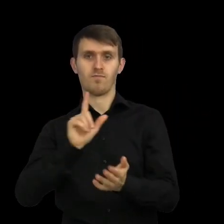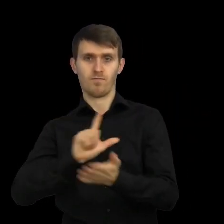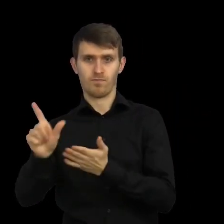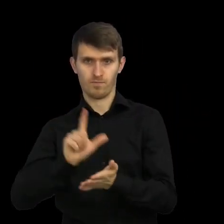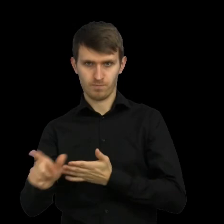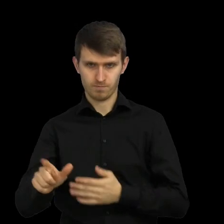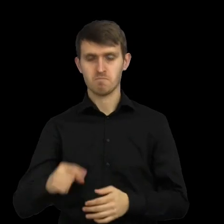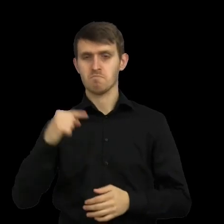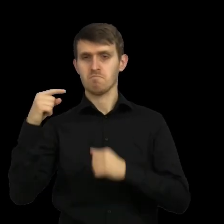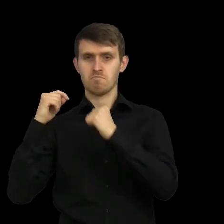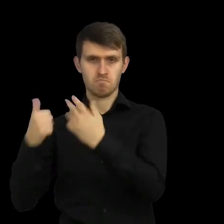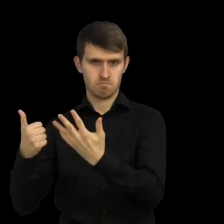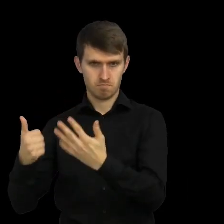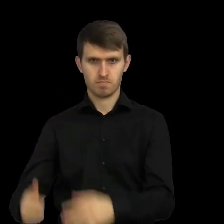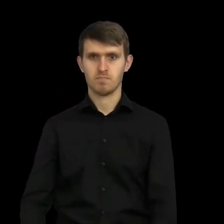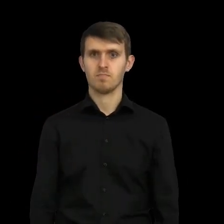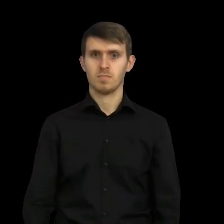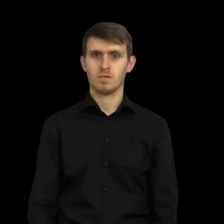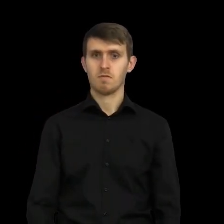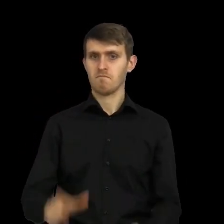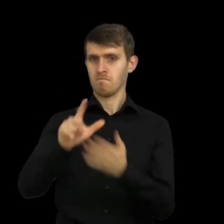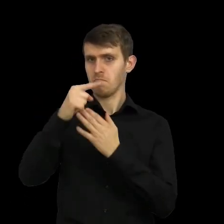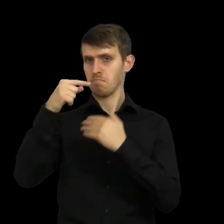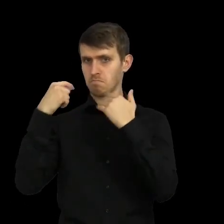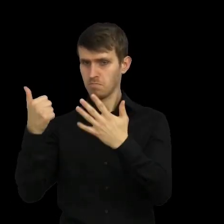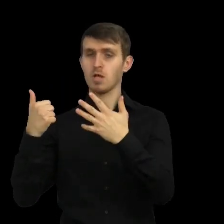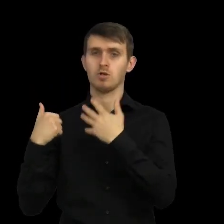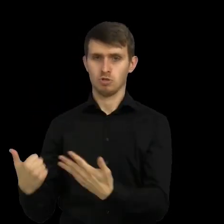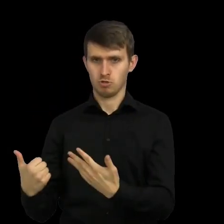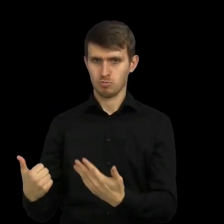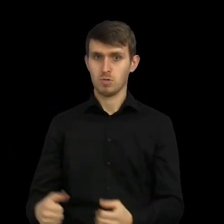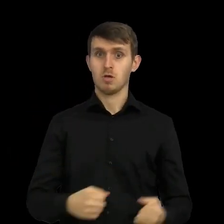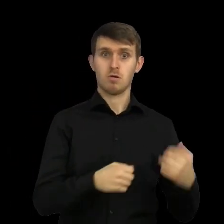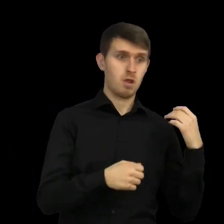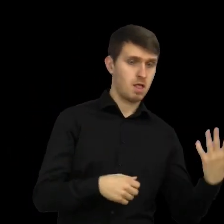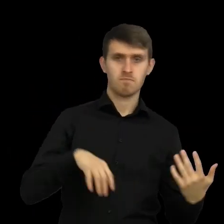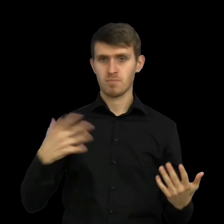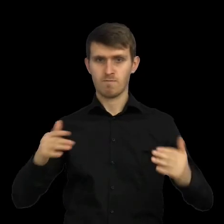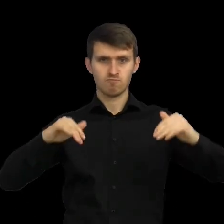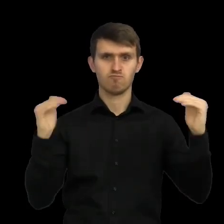6 times 2, which is 12 minus 6. 12 minus 6 is